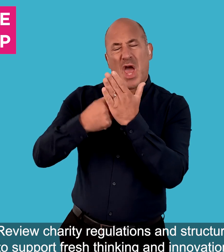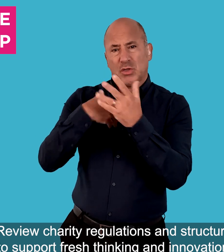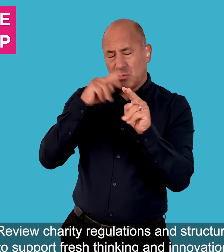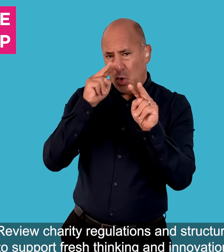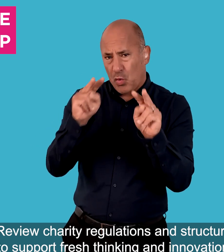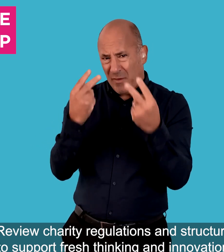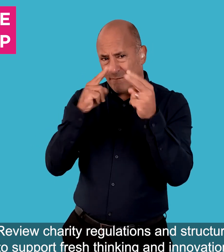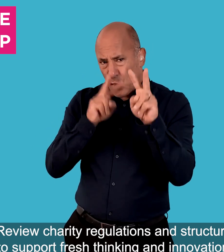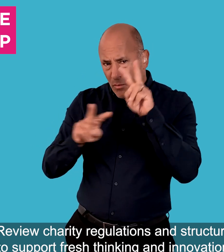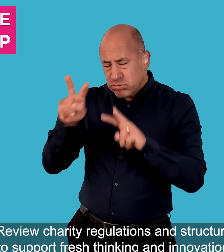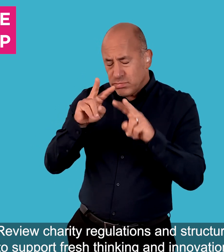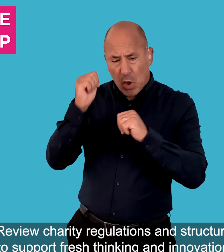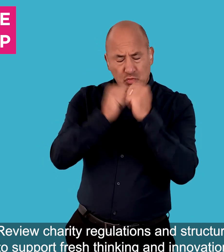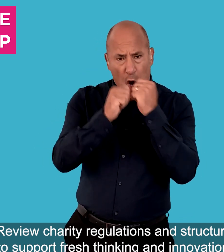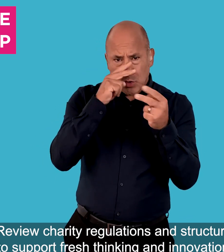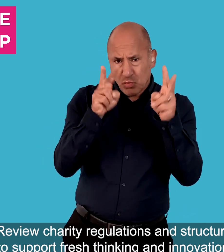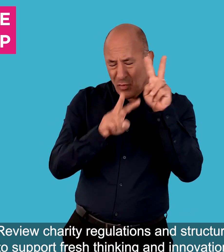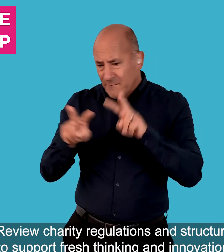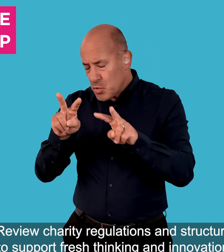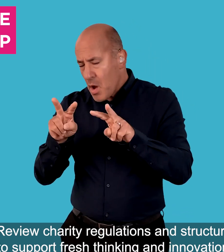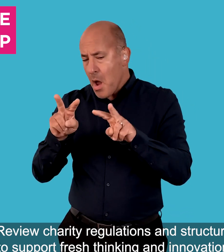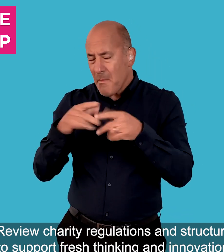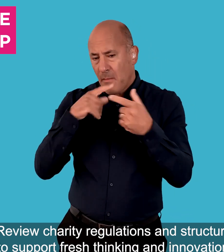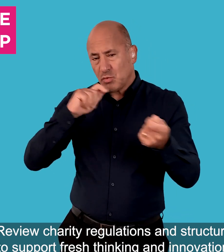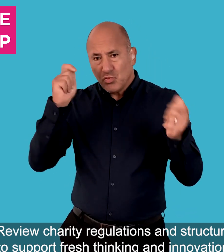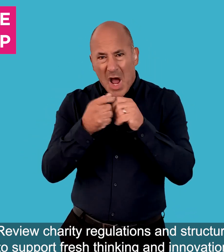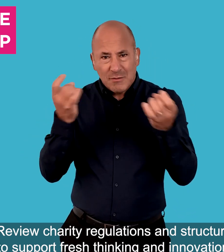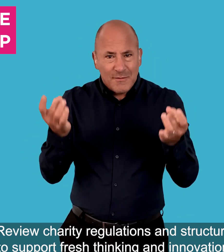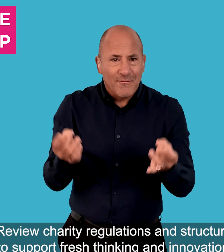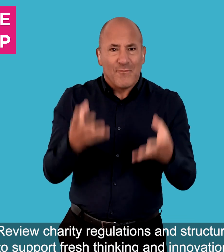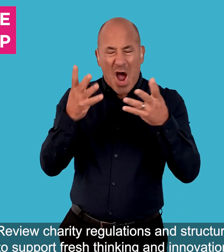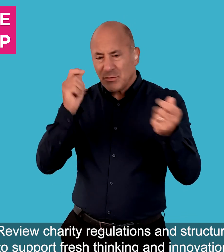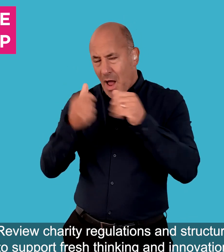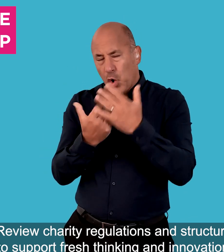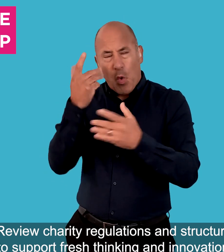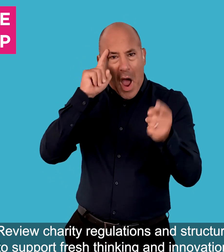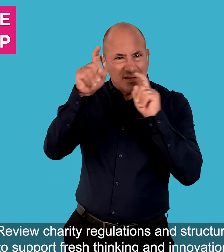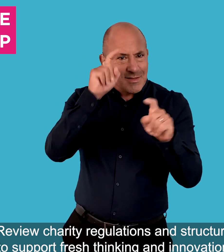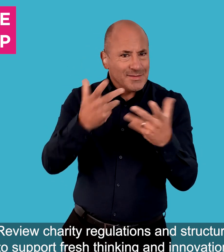Review charity regulations and structures to support fresh thinking and innovation.